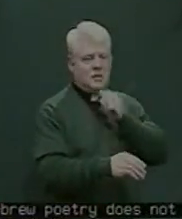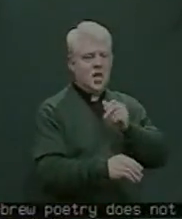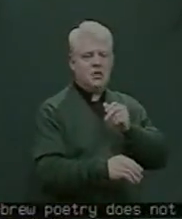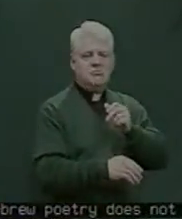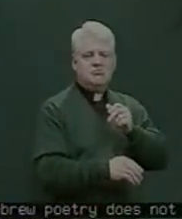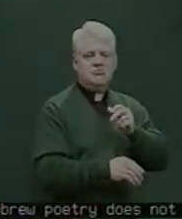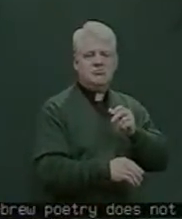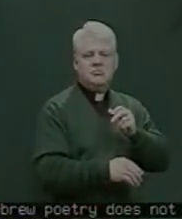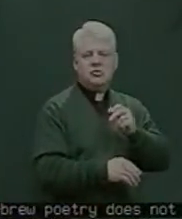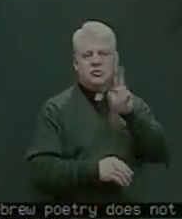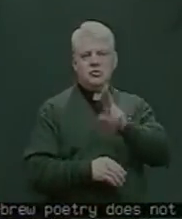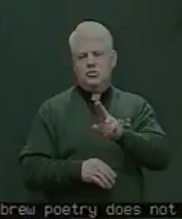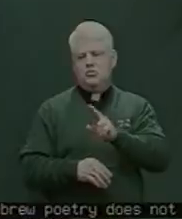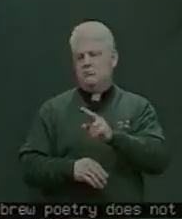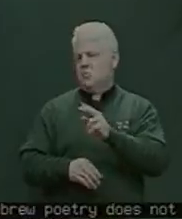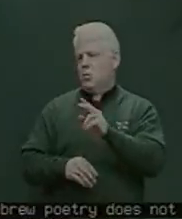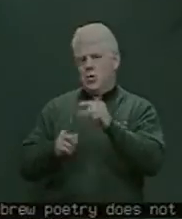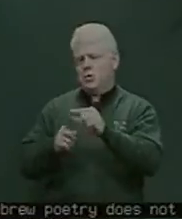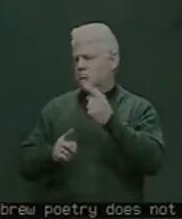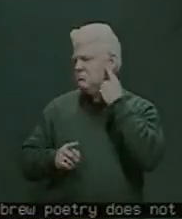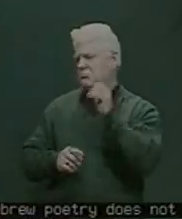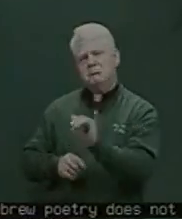10. poetry does not use words 11.